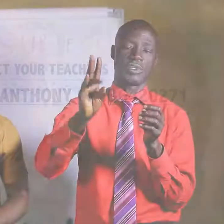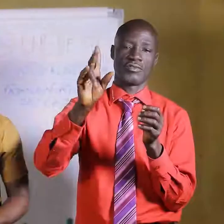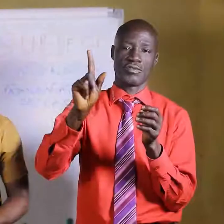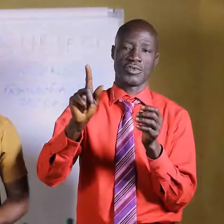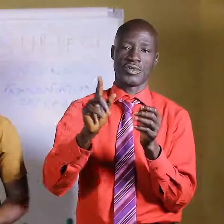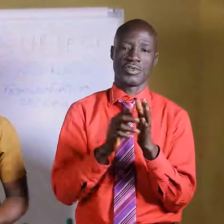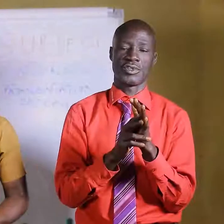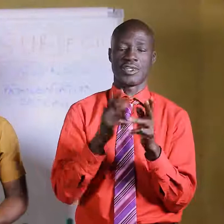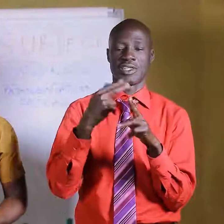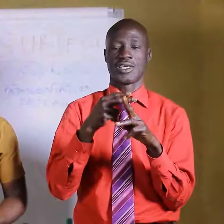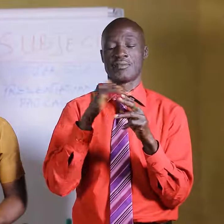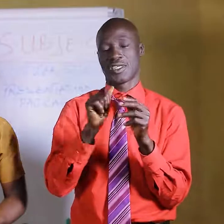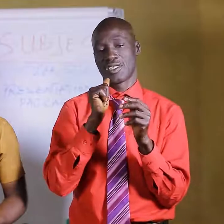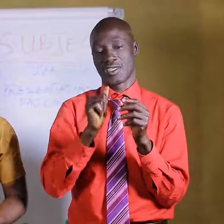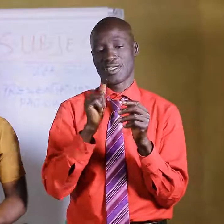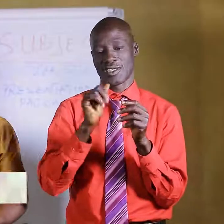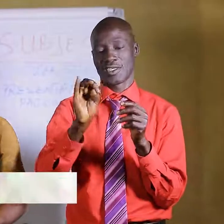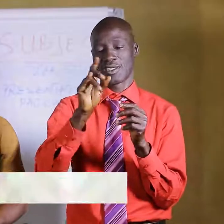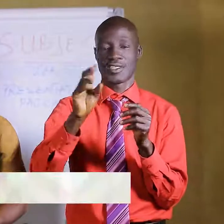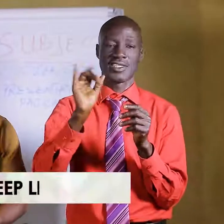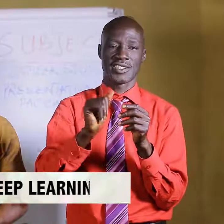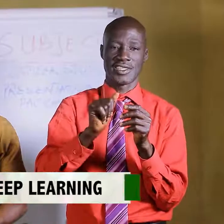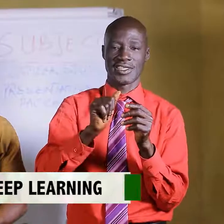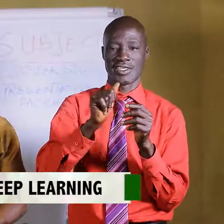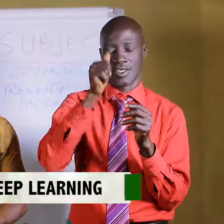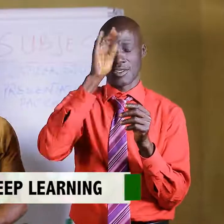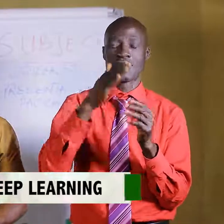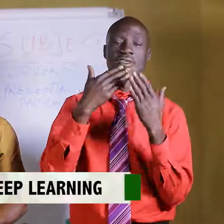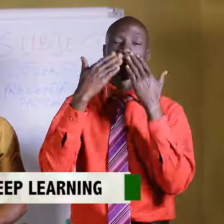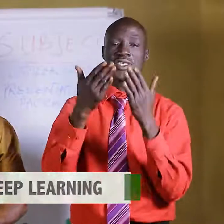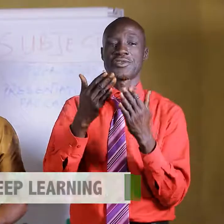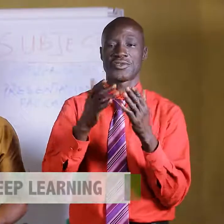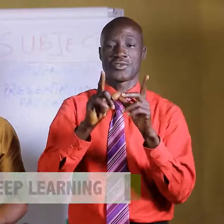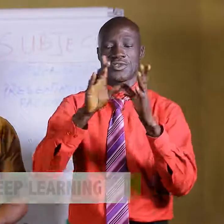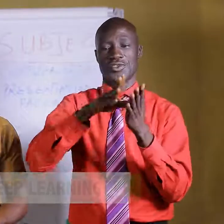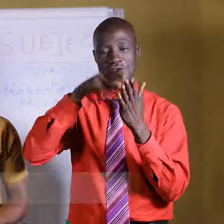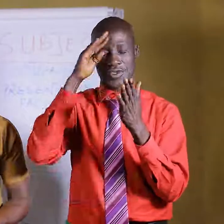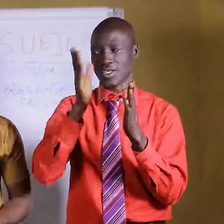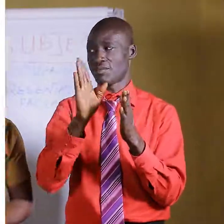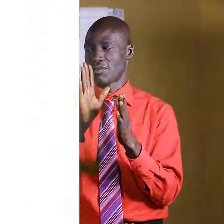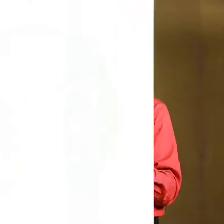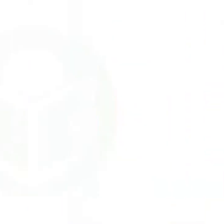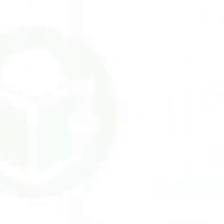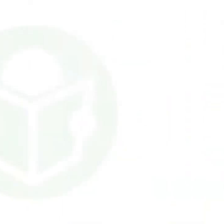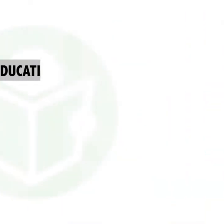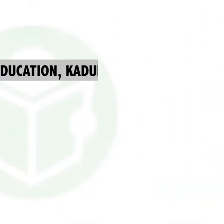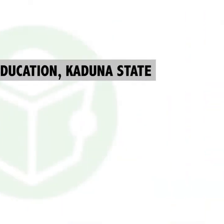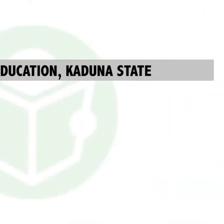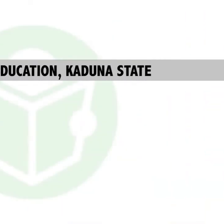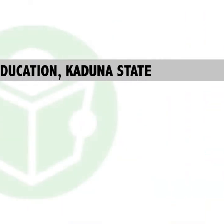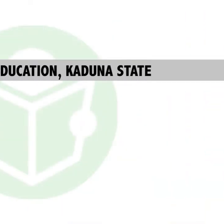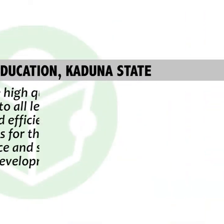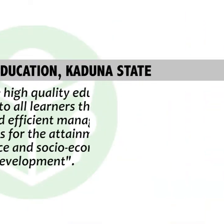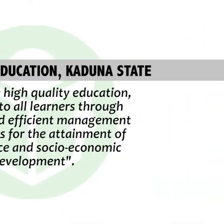080-364-20271. I remain Master Ezekiel Abrak Anthony. God bless you. Keep learning and stay safe. Thank you.